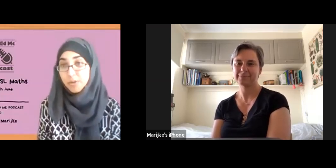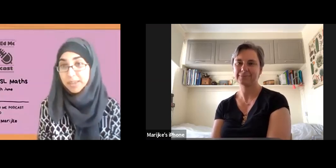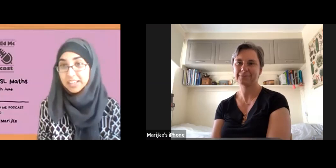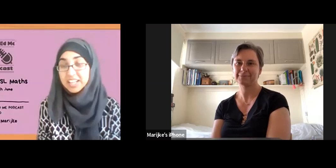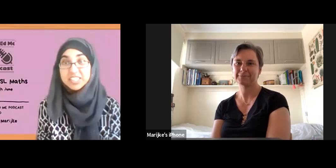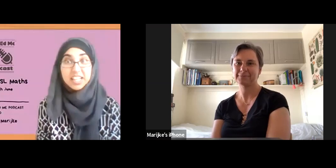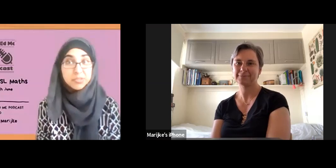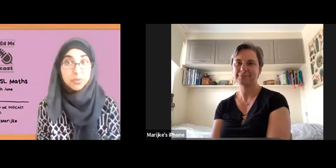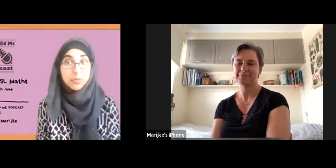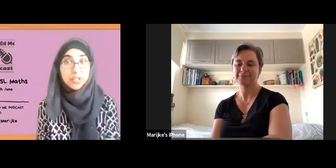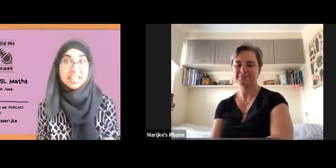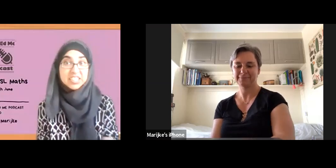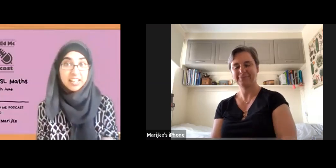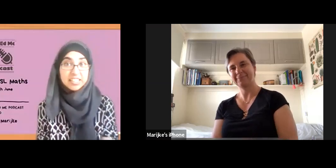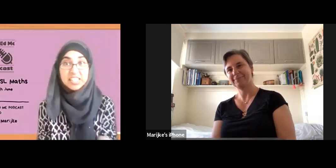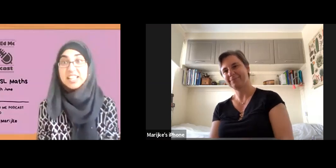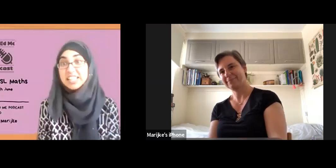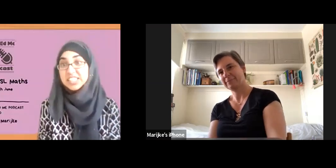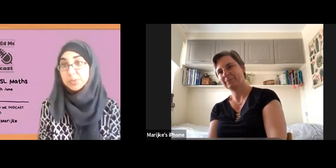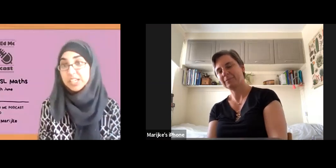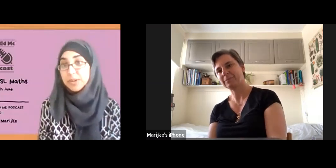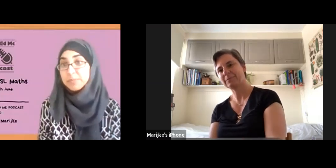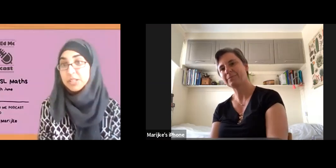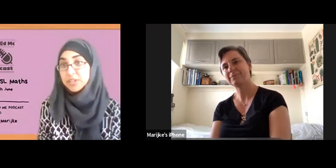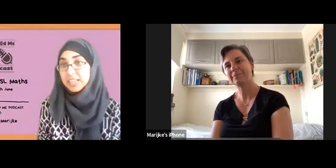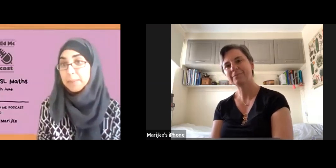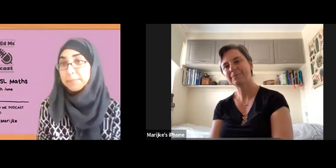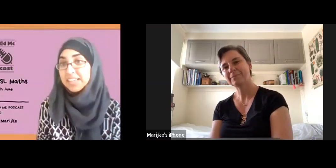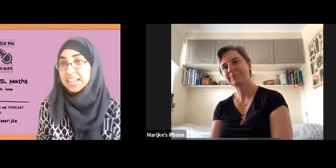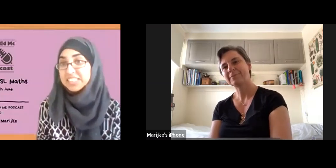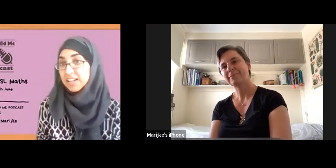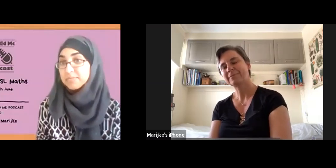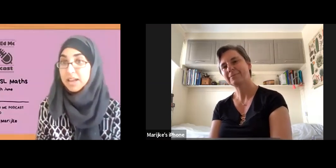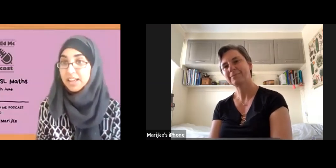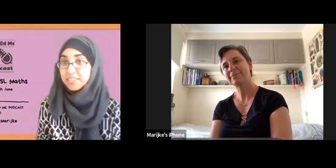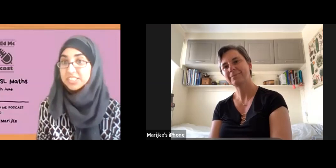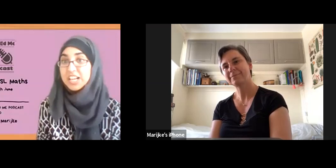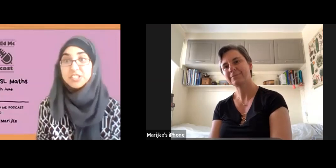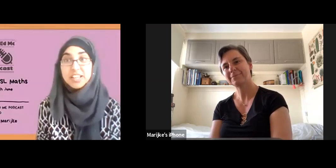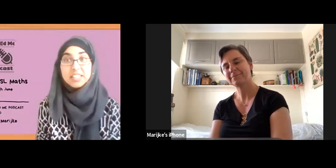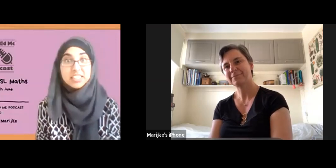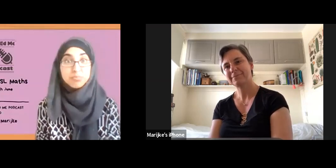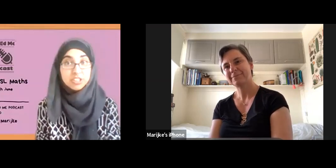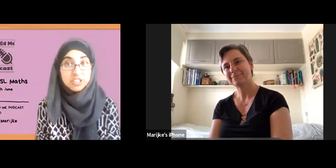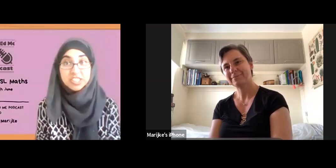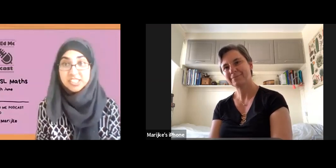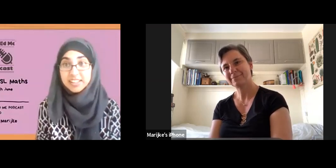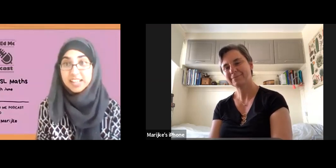topic. So last week we were looking at science. This week, we're going to be looking at Bsl Maths. So that's British Sign